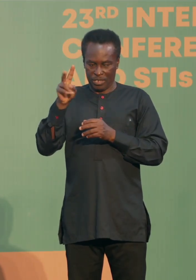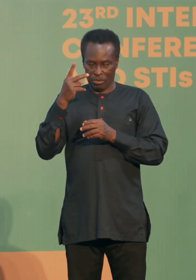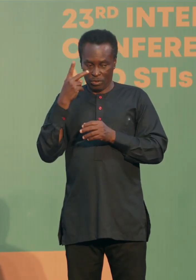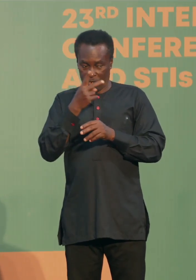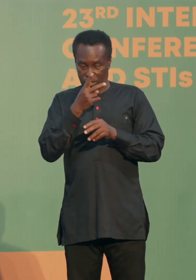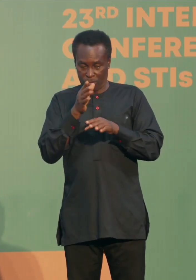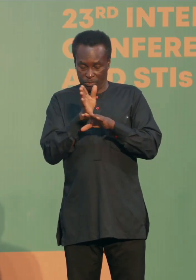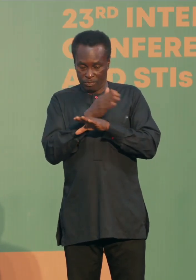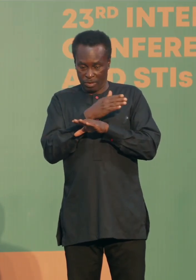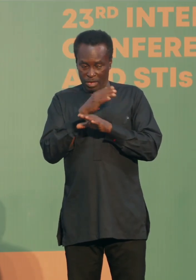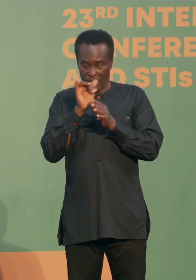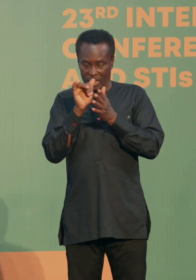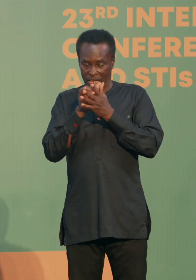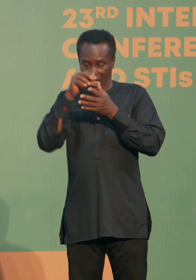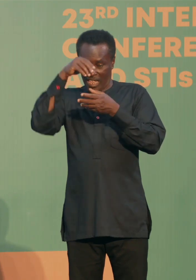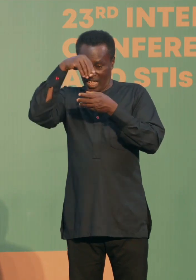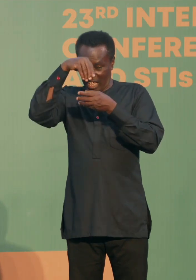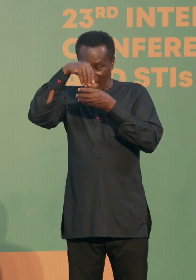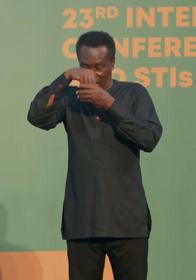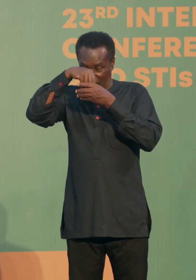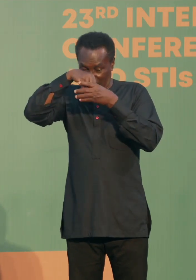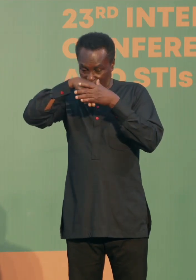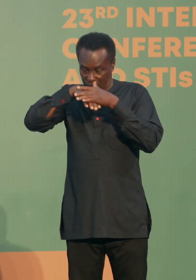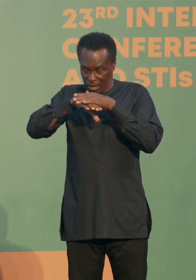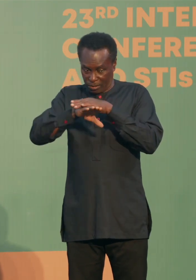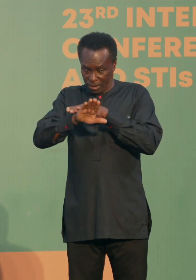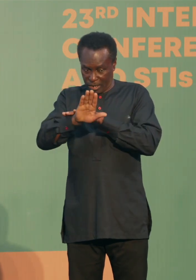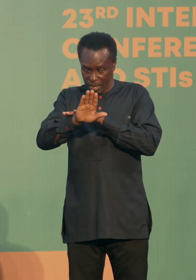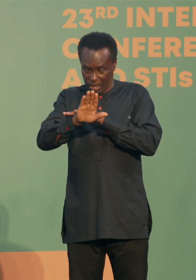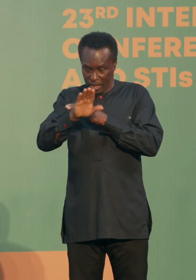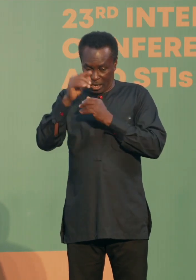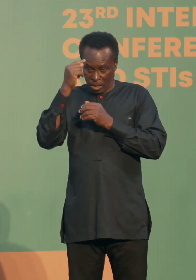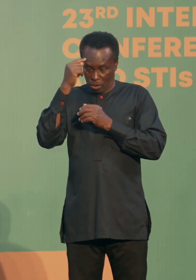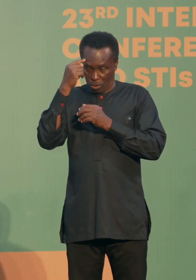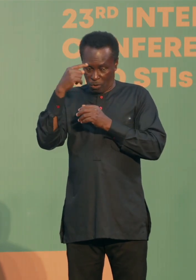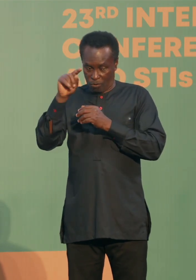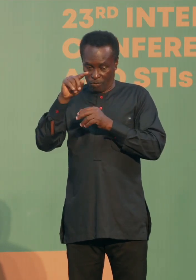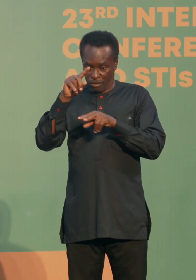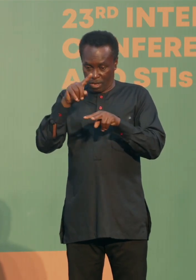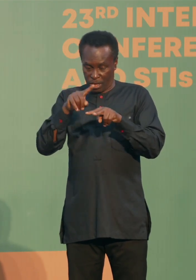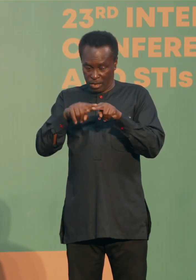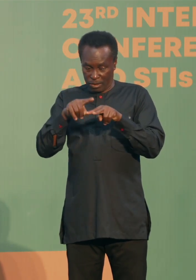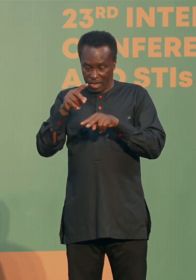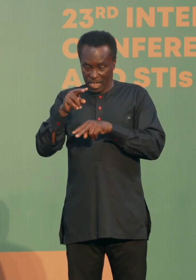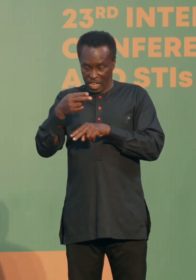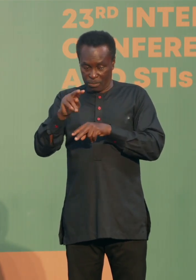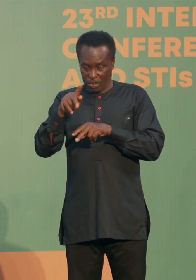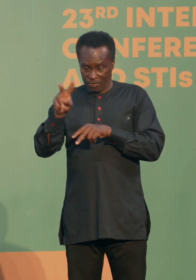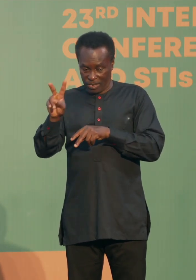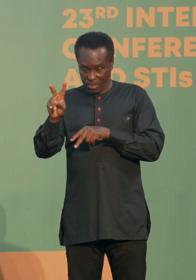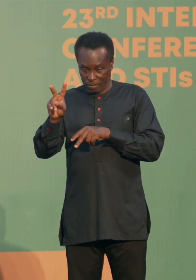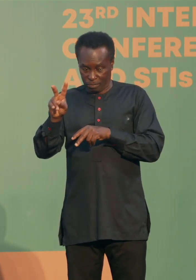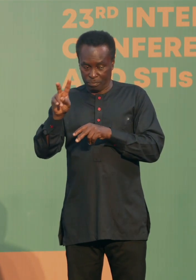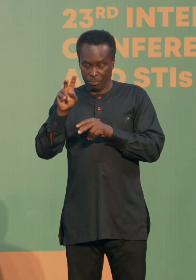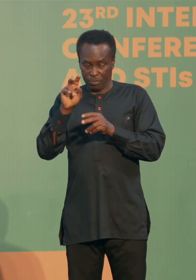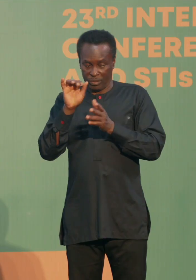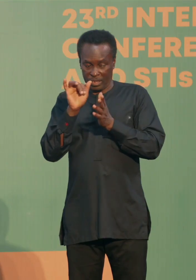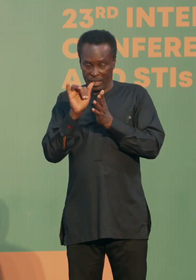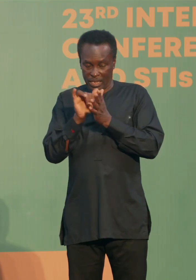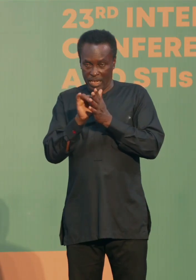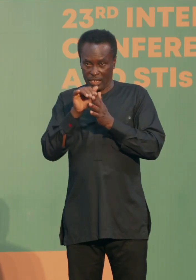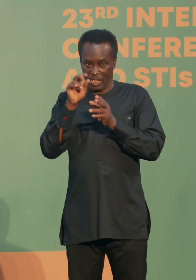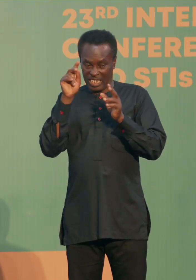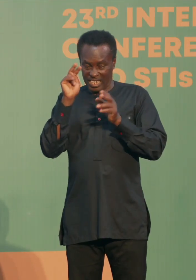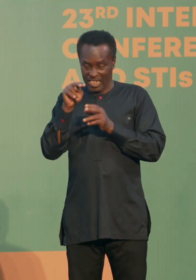the entry for the HPV also requires, if you see there's a small little arrow on the vagina, it